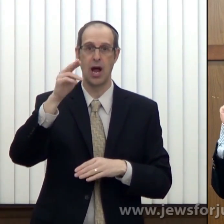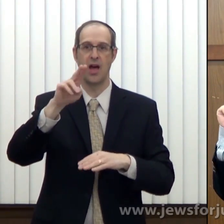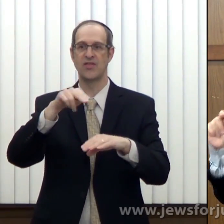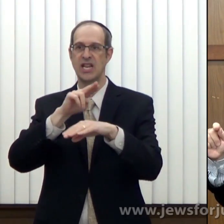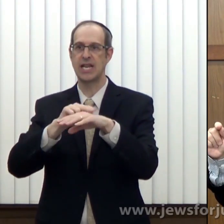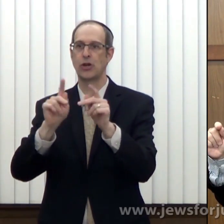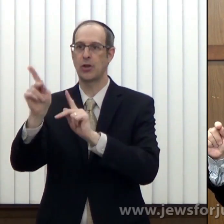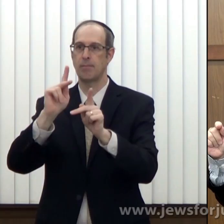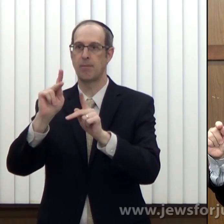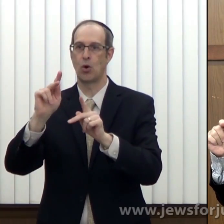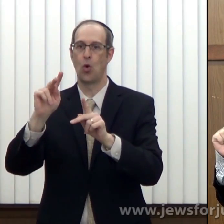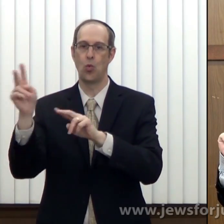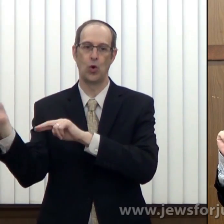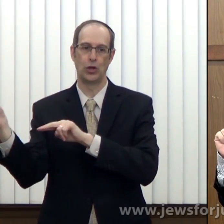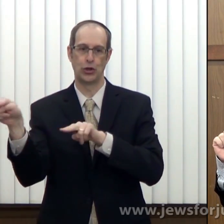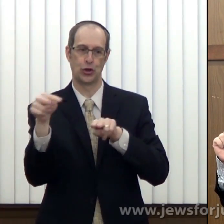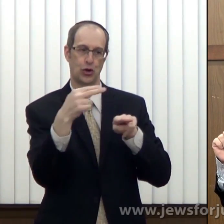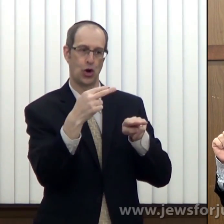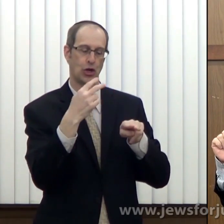our light.